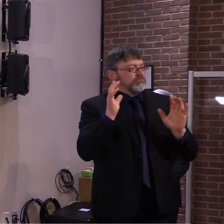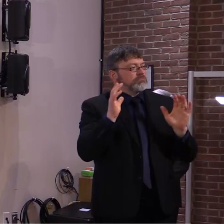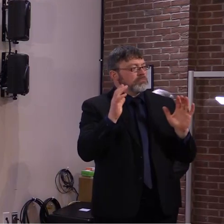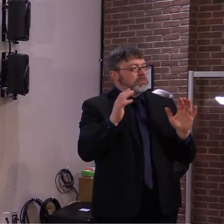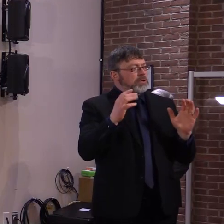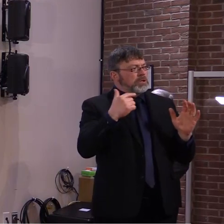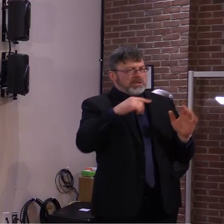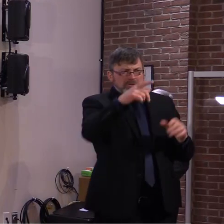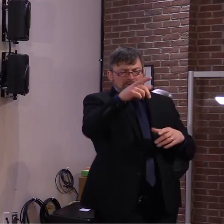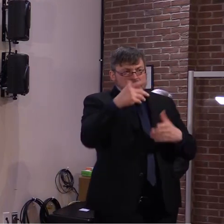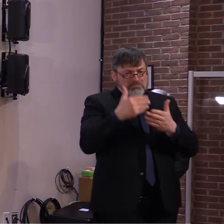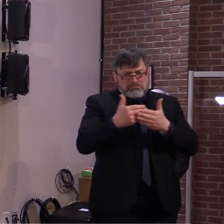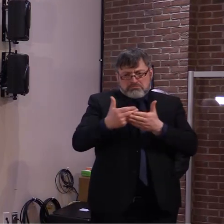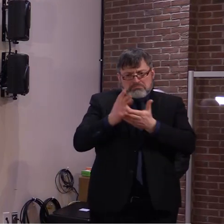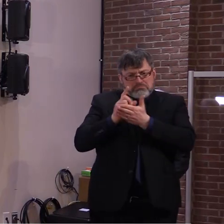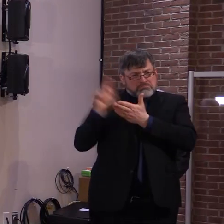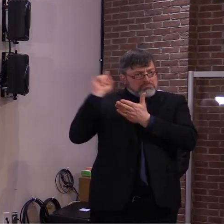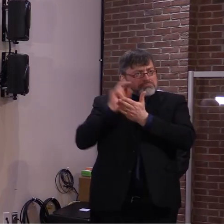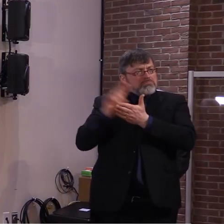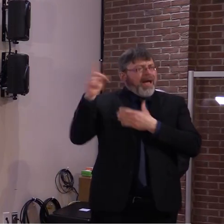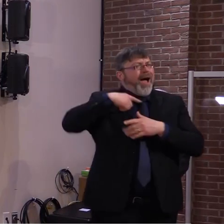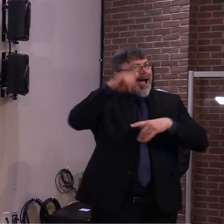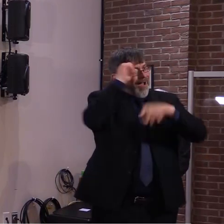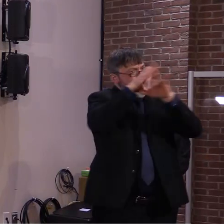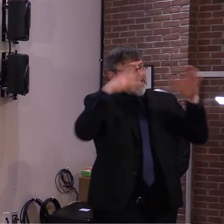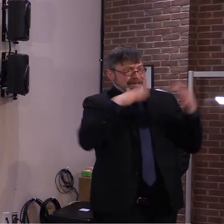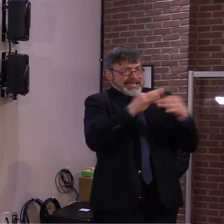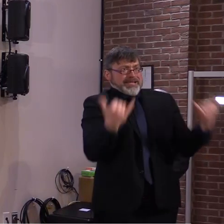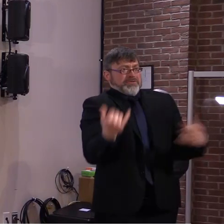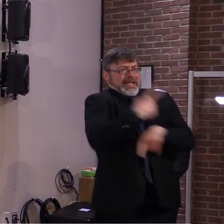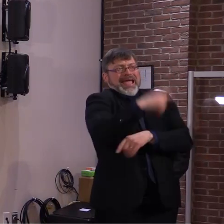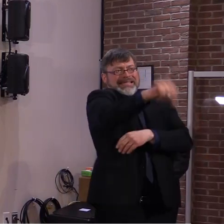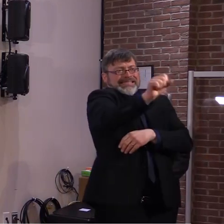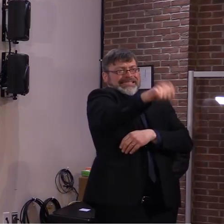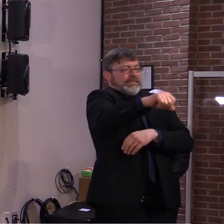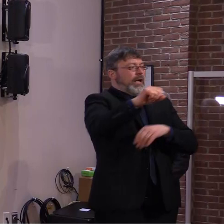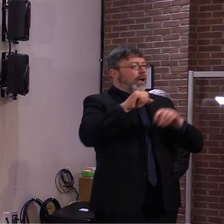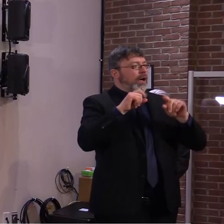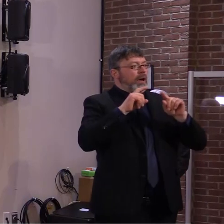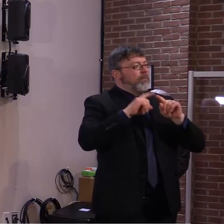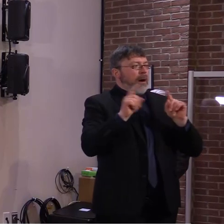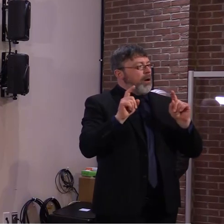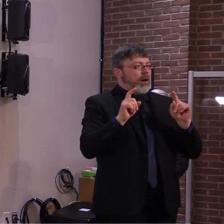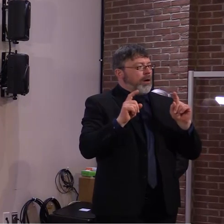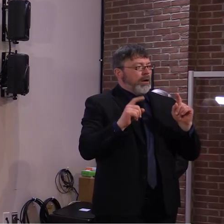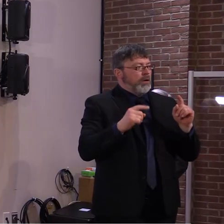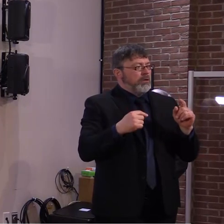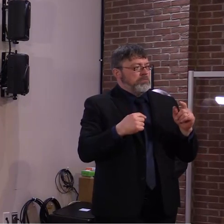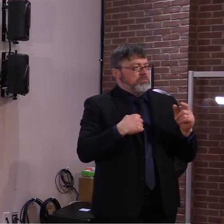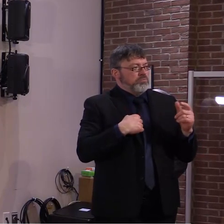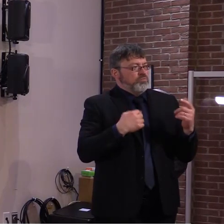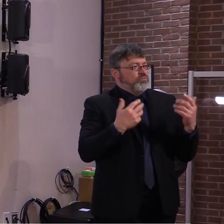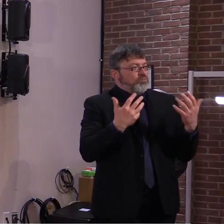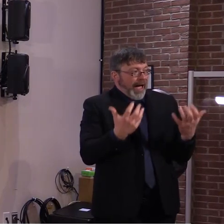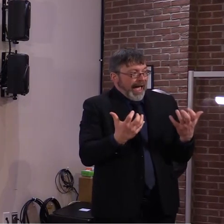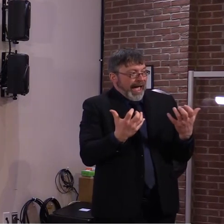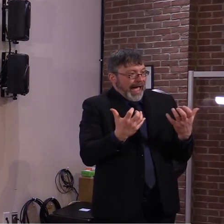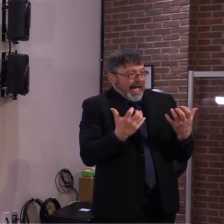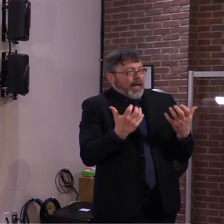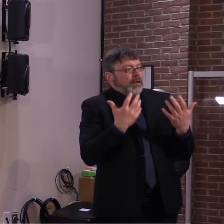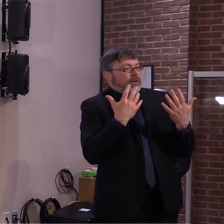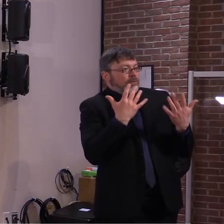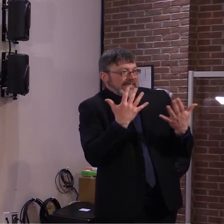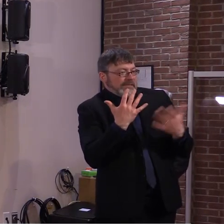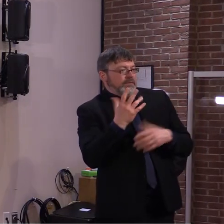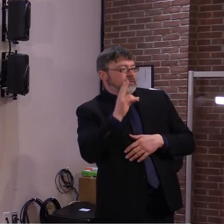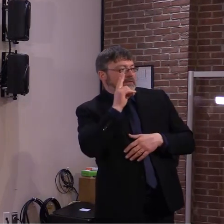our expected levels and not escalating beyond what we expected. So far we're not, and we're watching